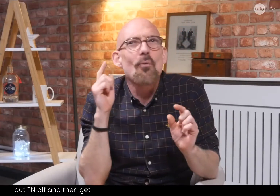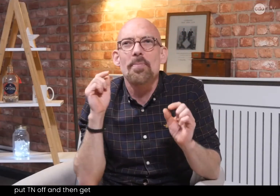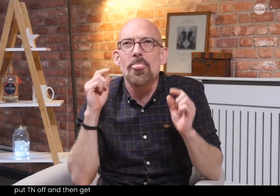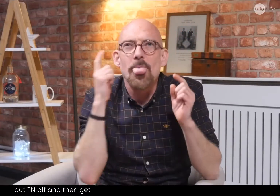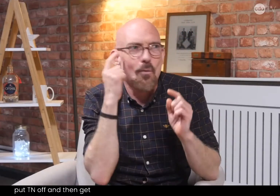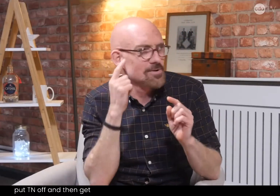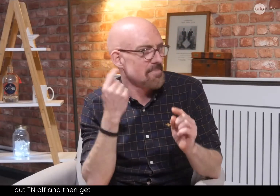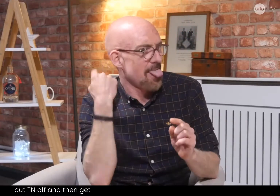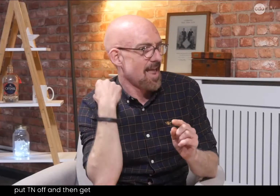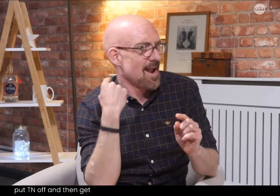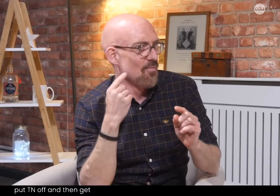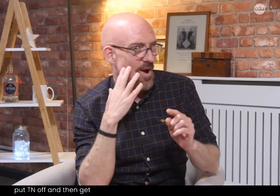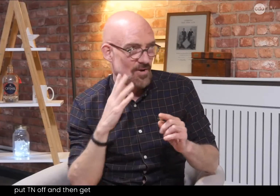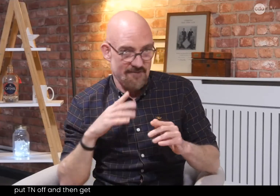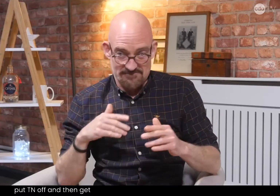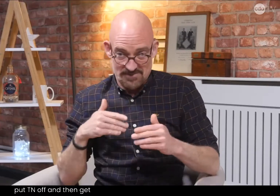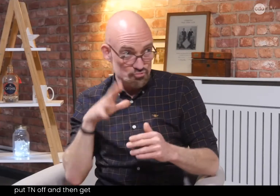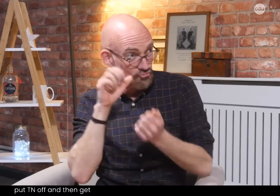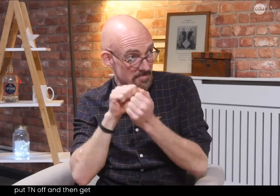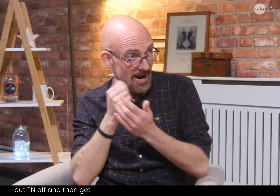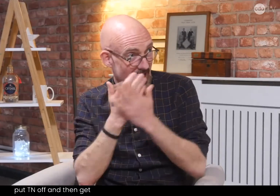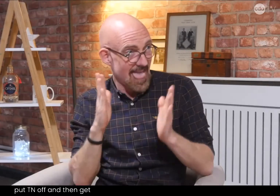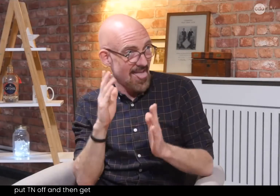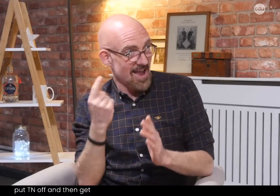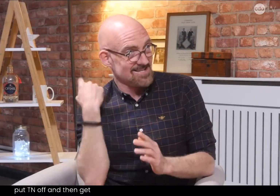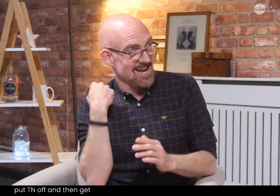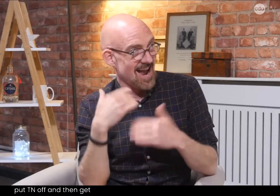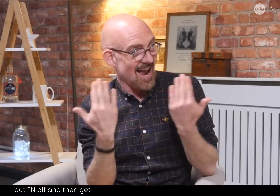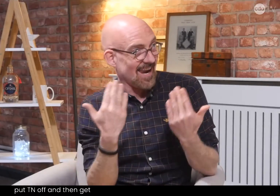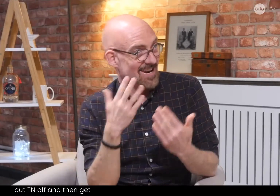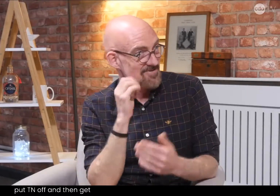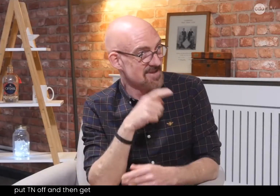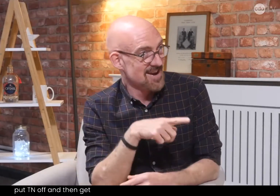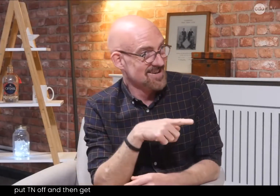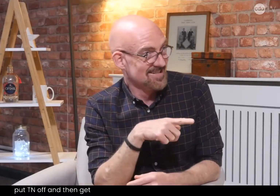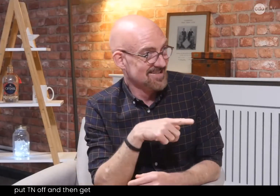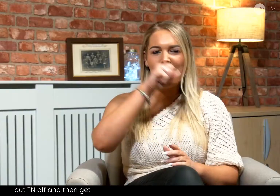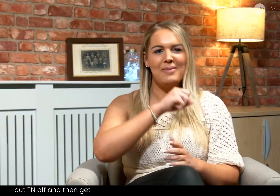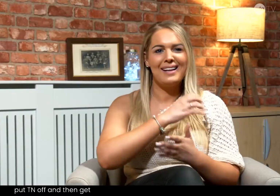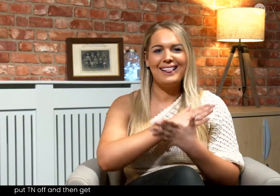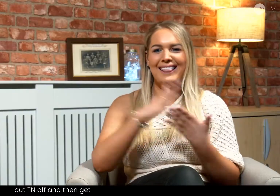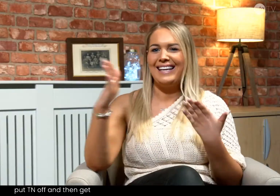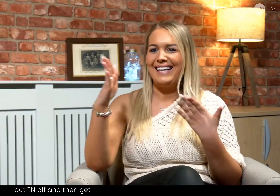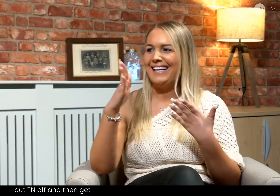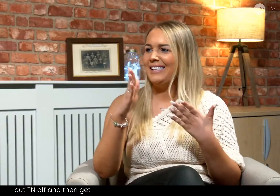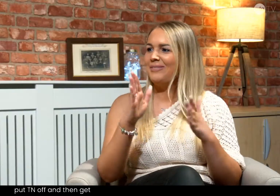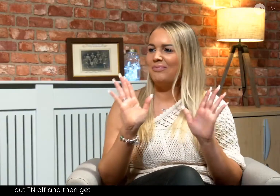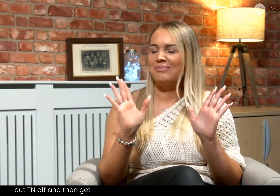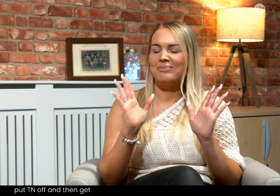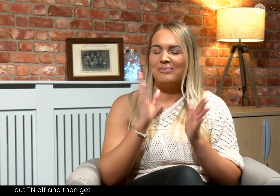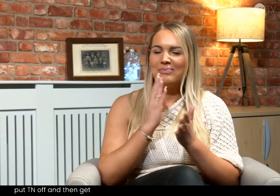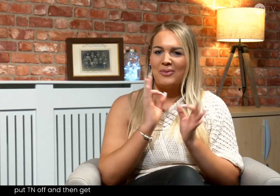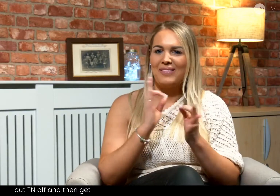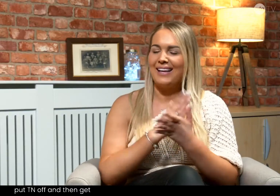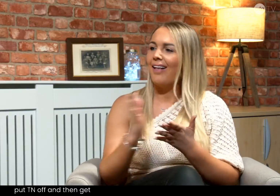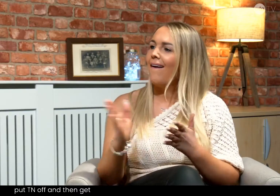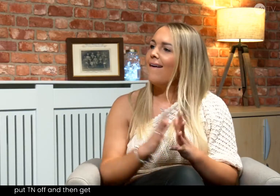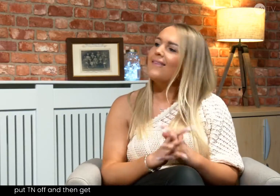what was going through your head at that time? So when you, do you remember it clearly on that day? Oh yes, I remember it so clearly. I